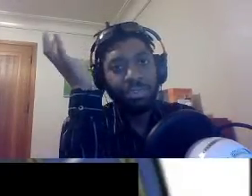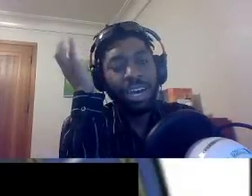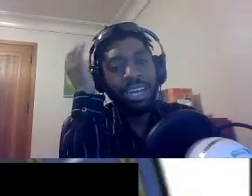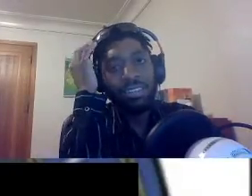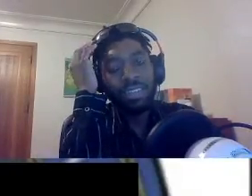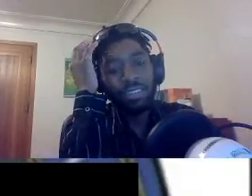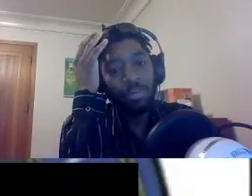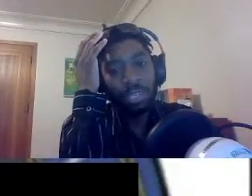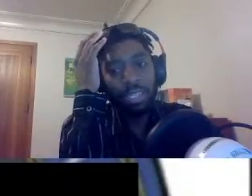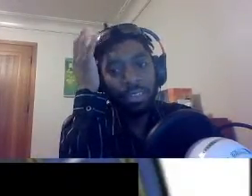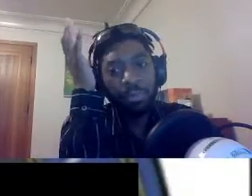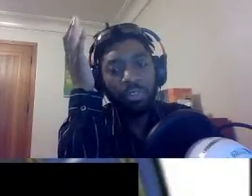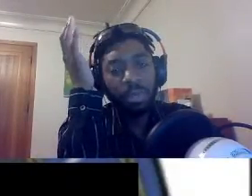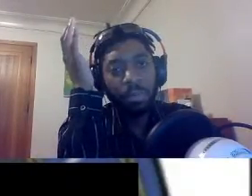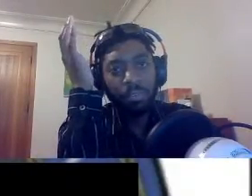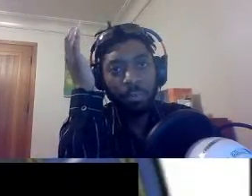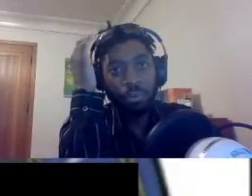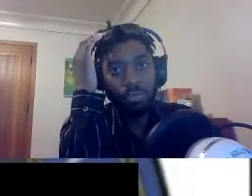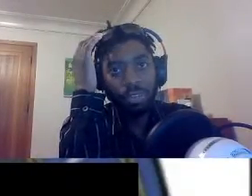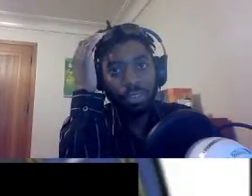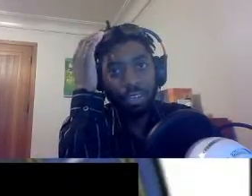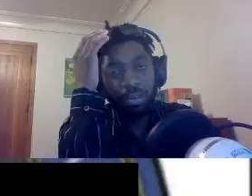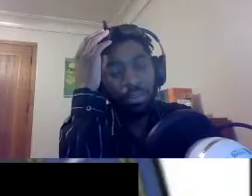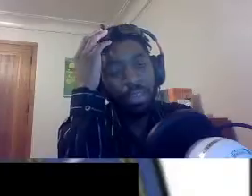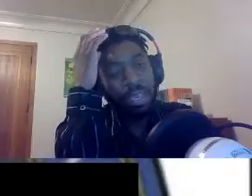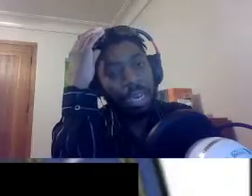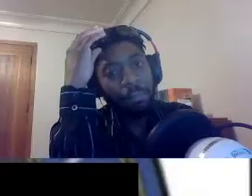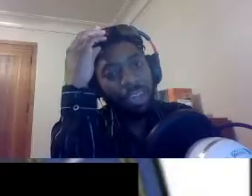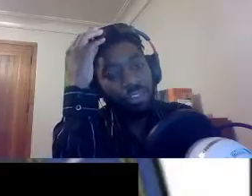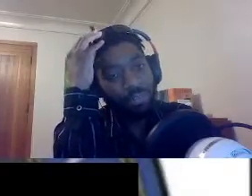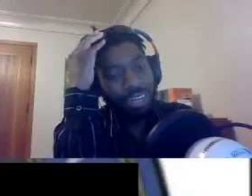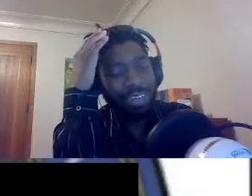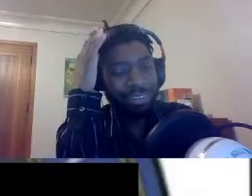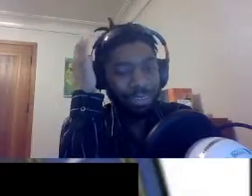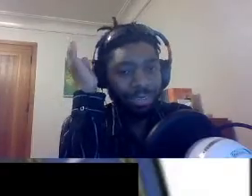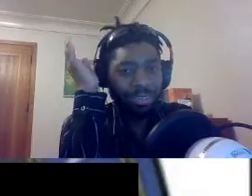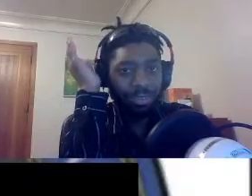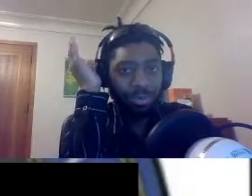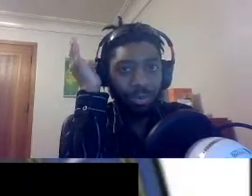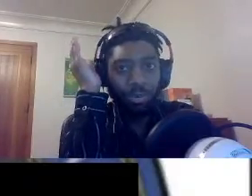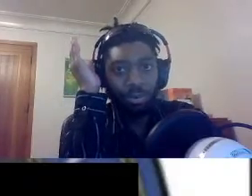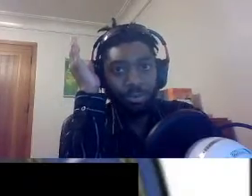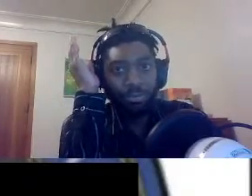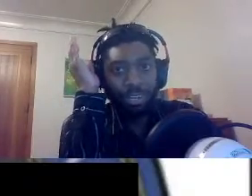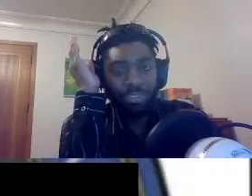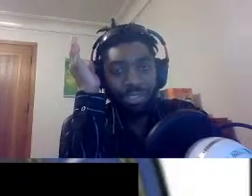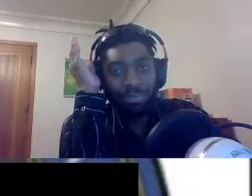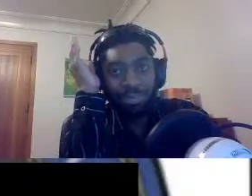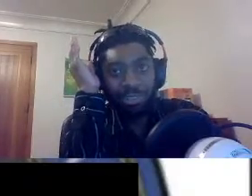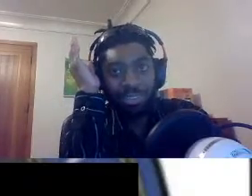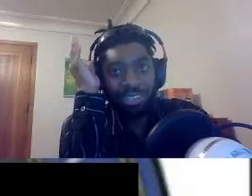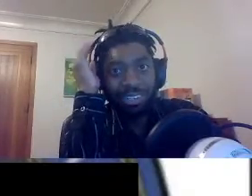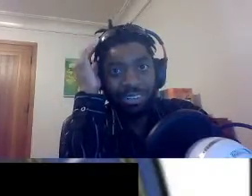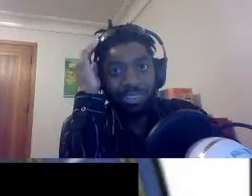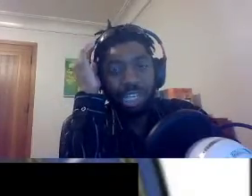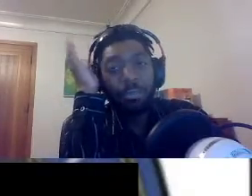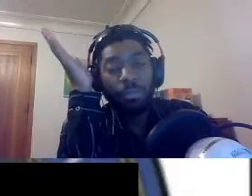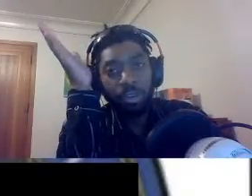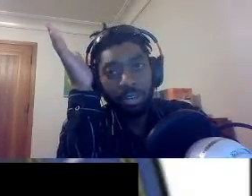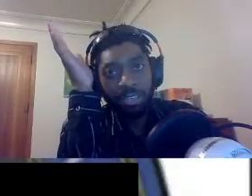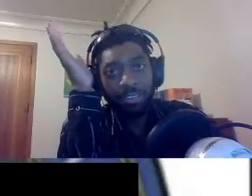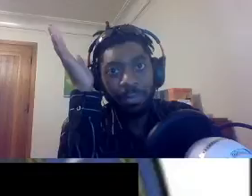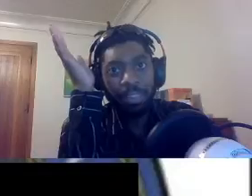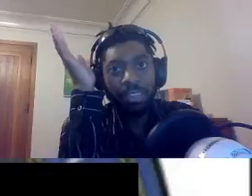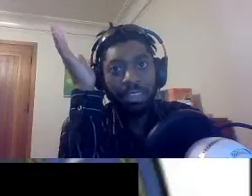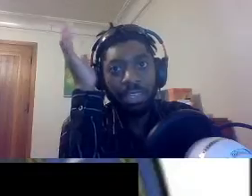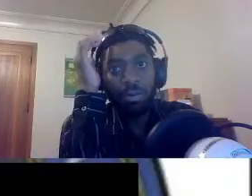But honestly, at this point, he seems to be a big supporter of the casinos. I'm not sure if that has anything to do with our old friend Jim Murin. James